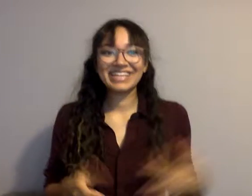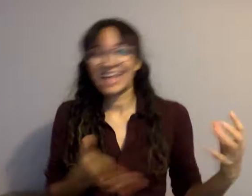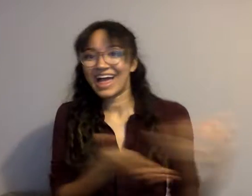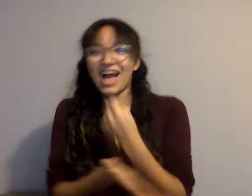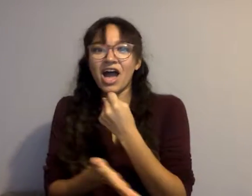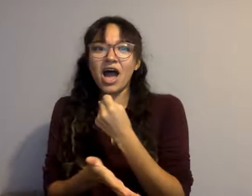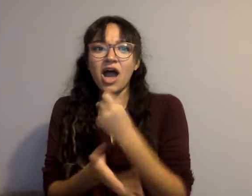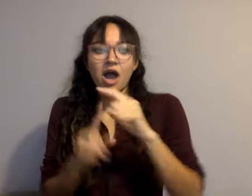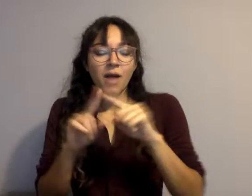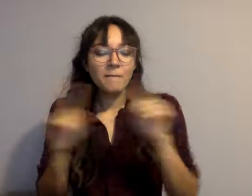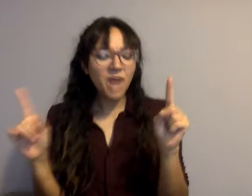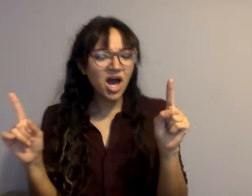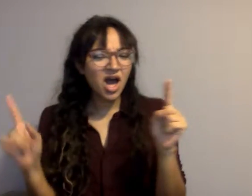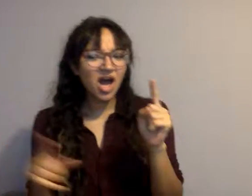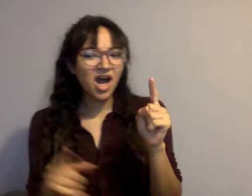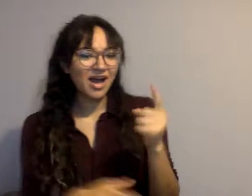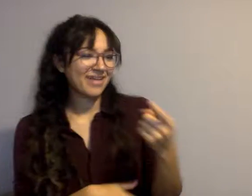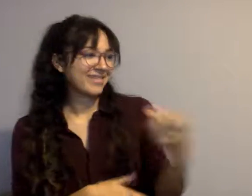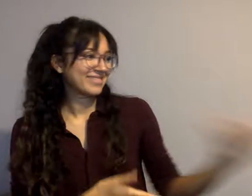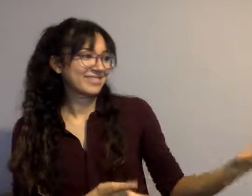didn't get the part.